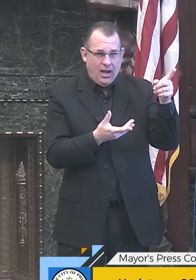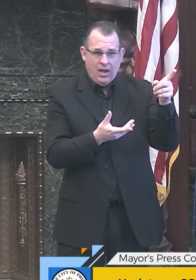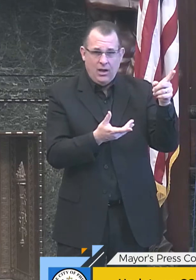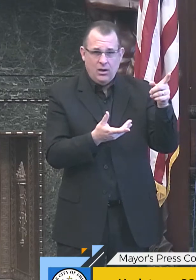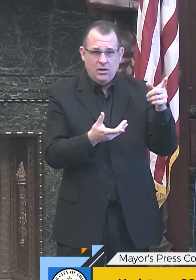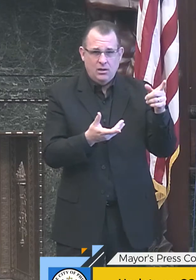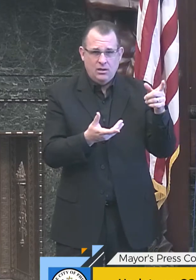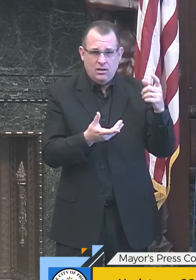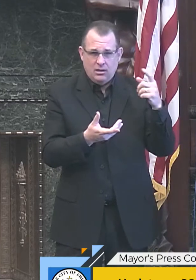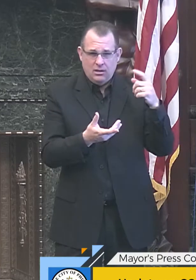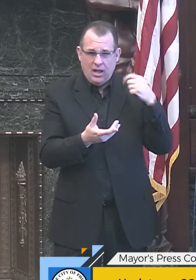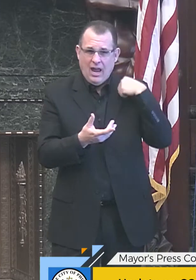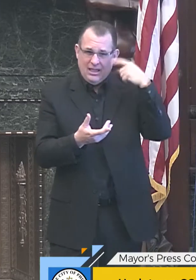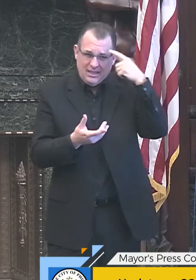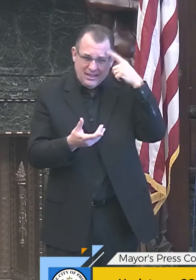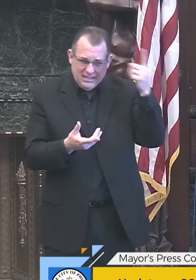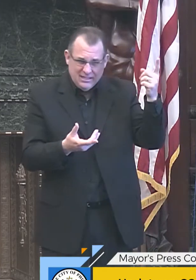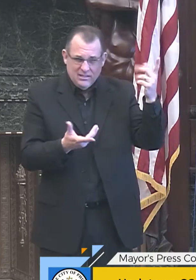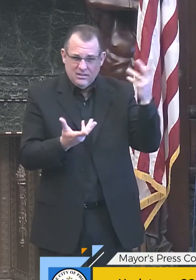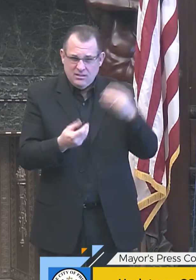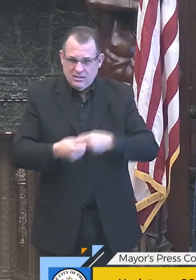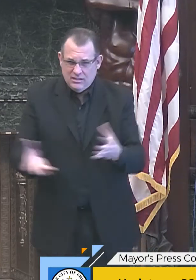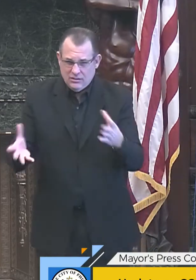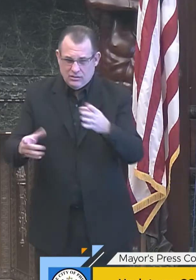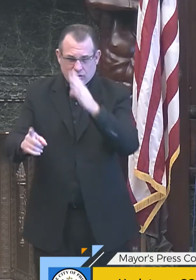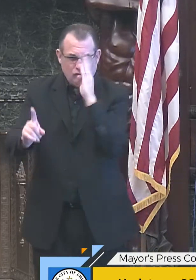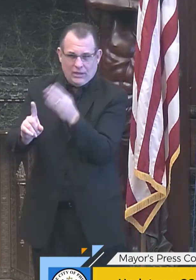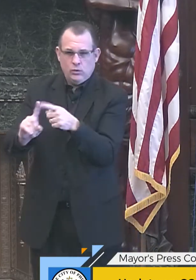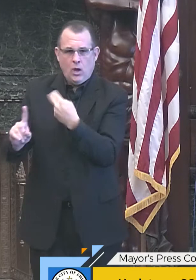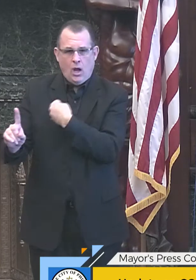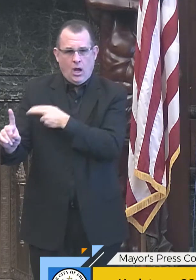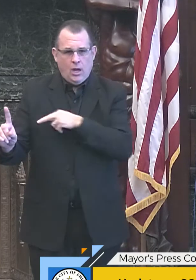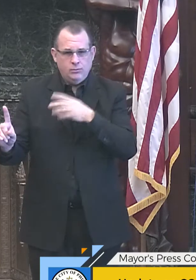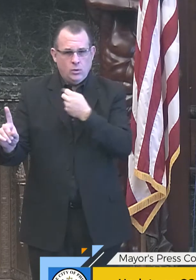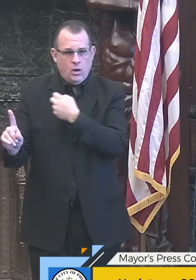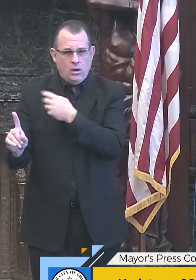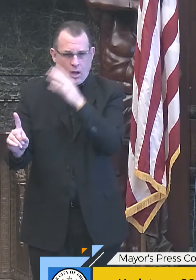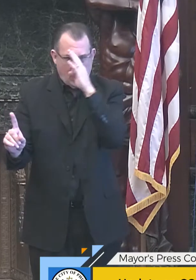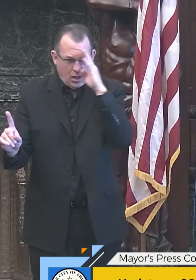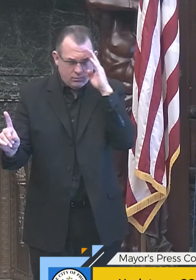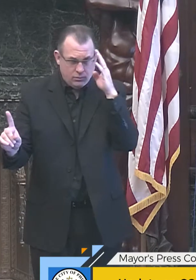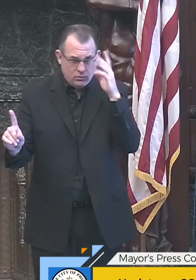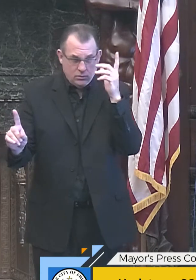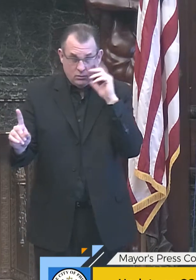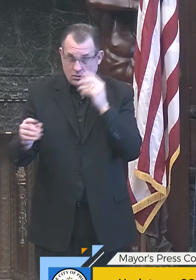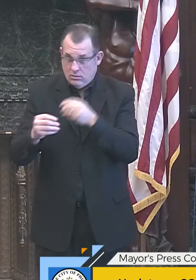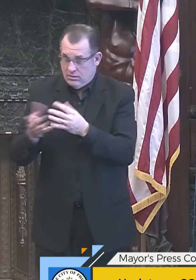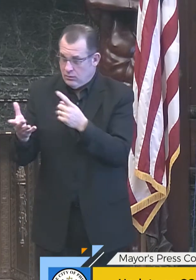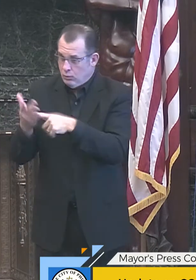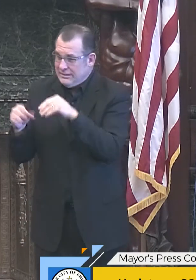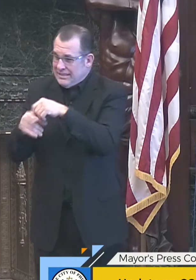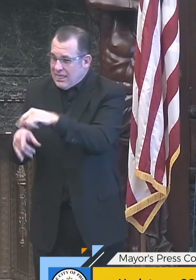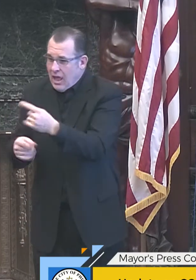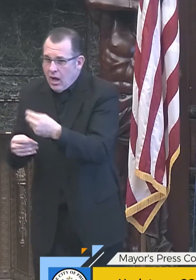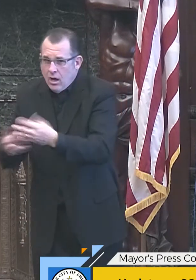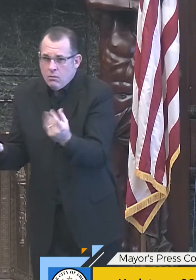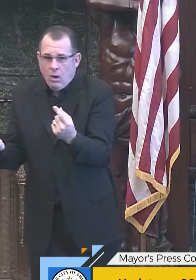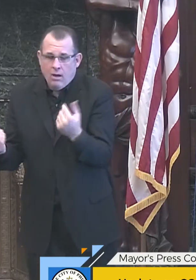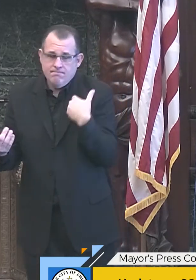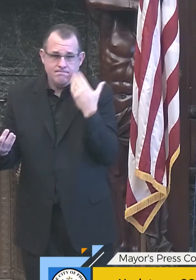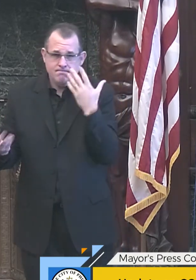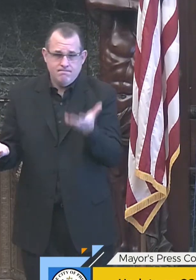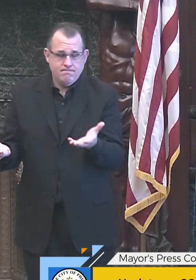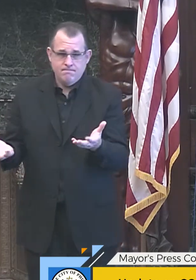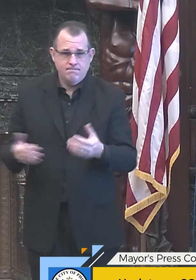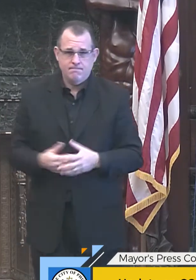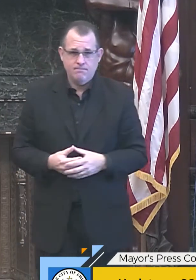it's actually directly to the hospitals, and so we don't have direct insight into exactly what was in that cache of supplies.